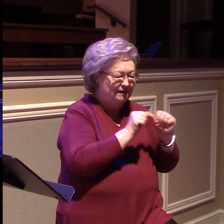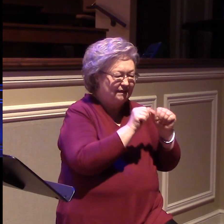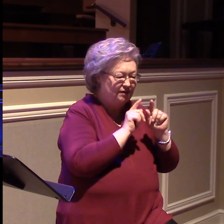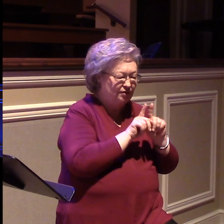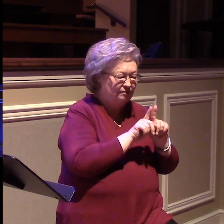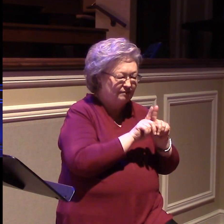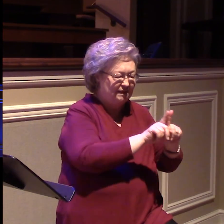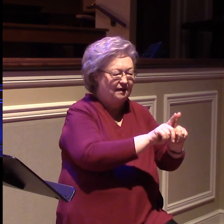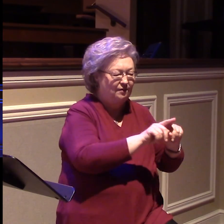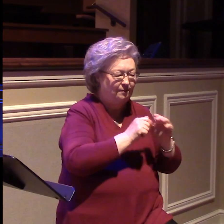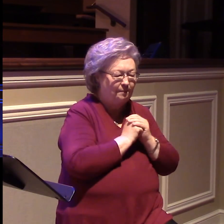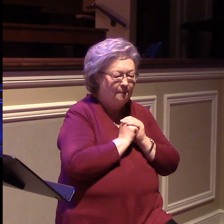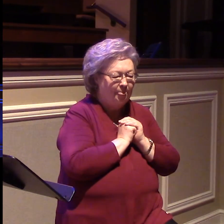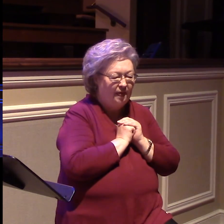finally,